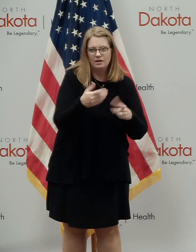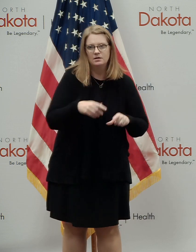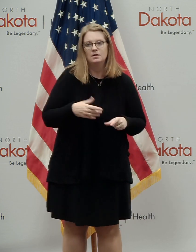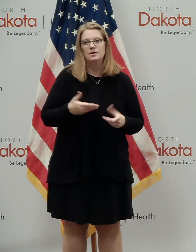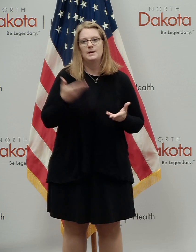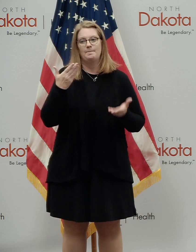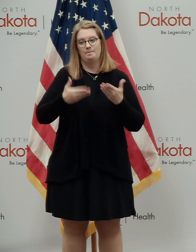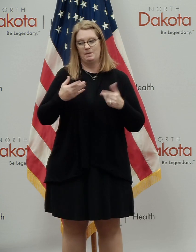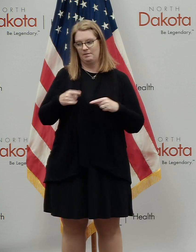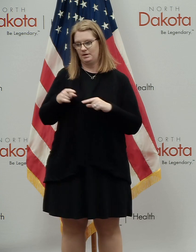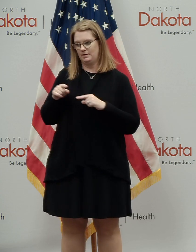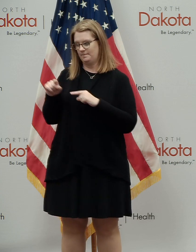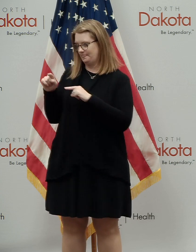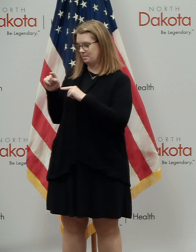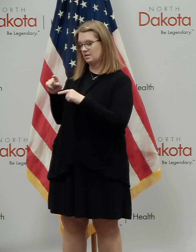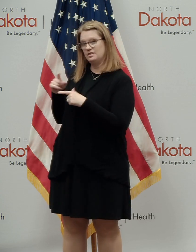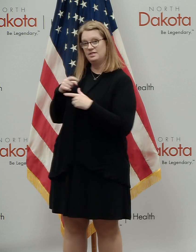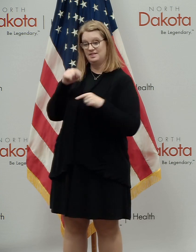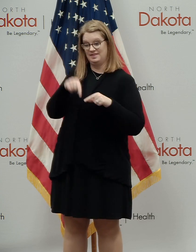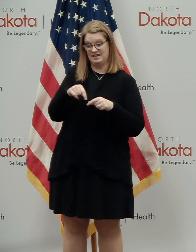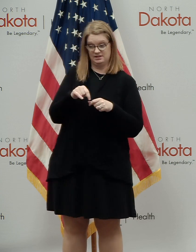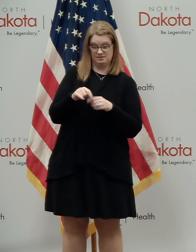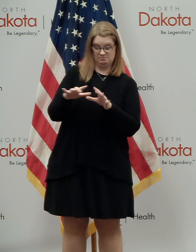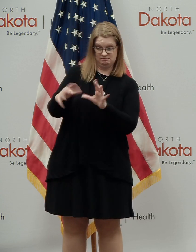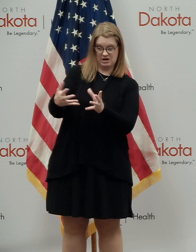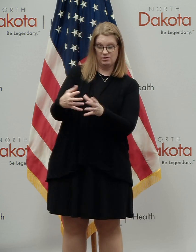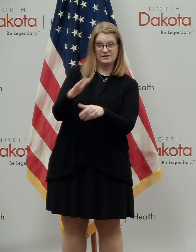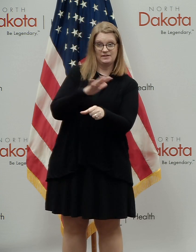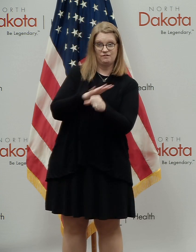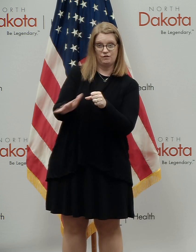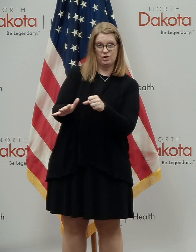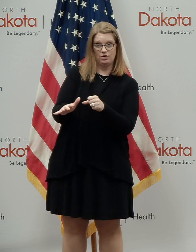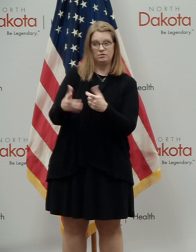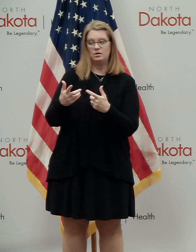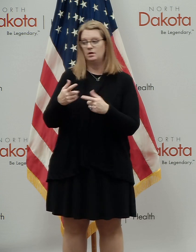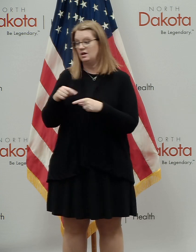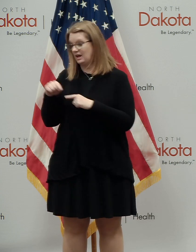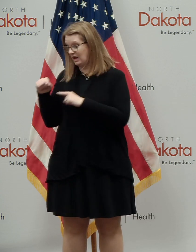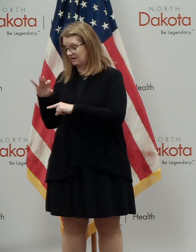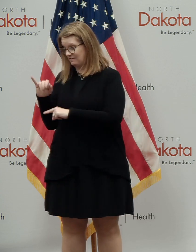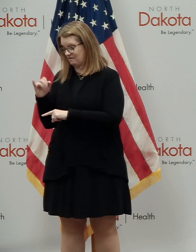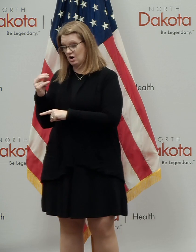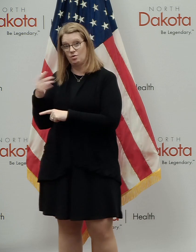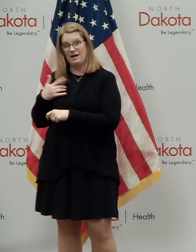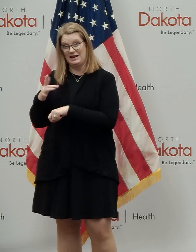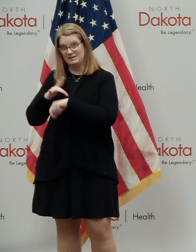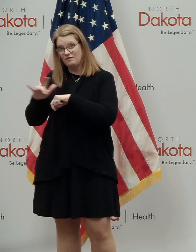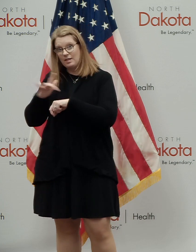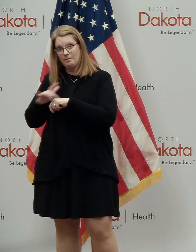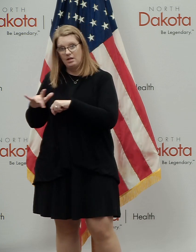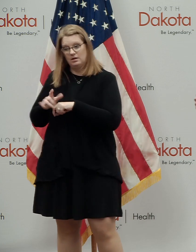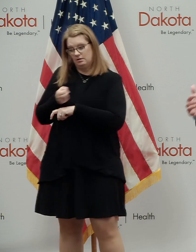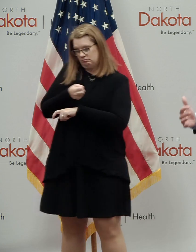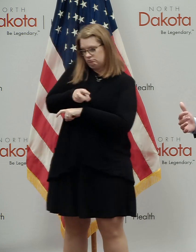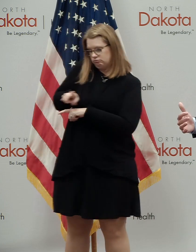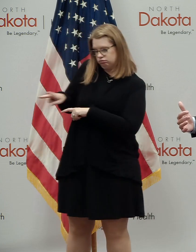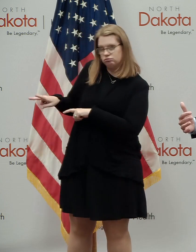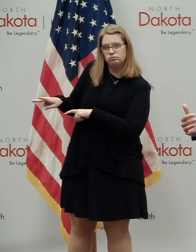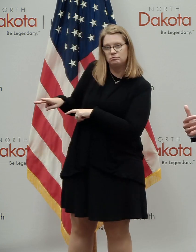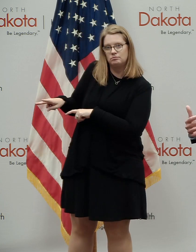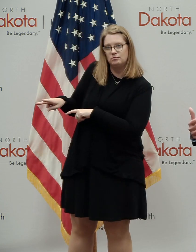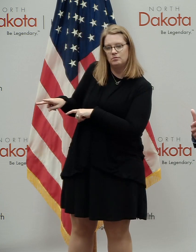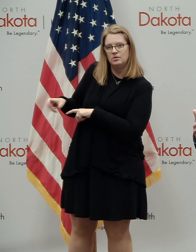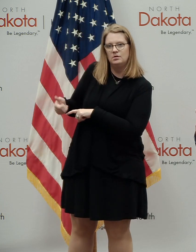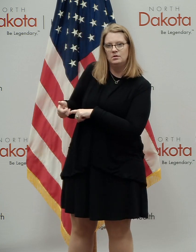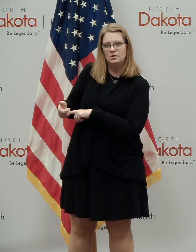cohorted unit currently is full, and we have capacity in a cohorted unit in Fargo. And in order to